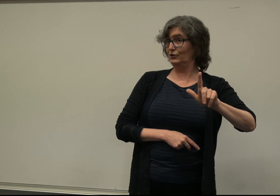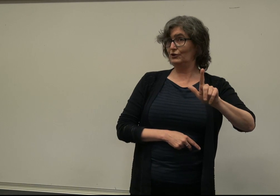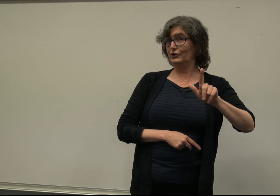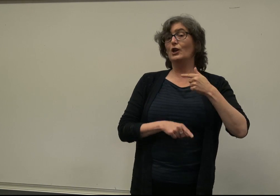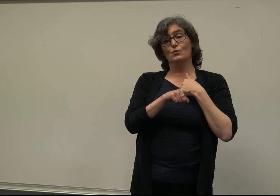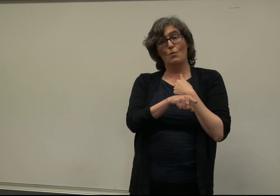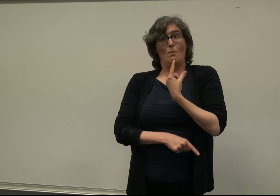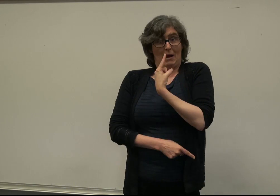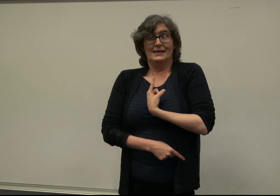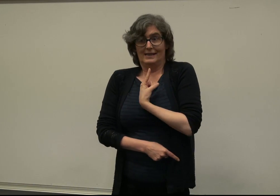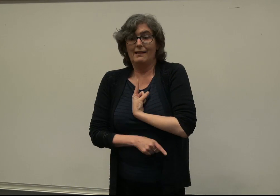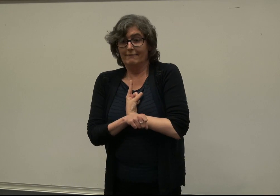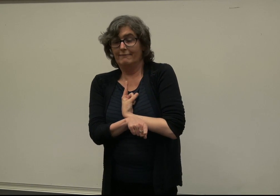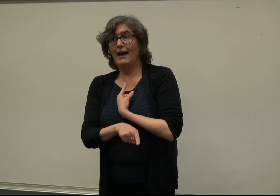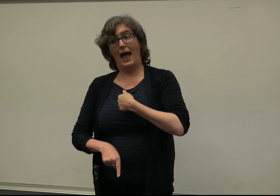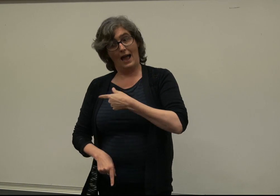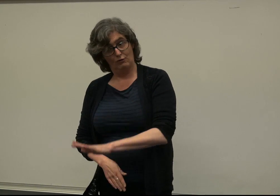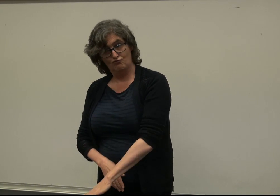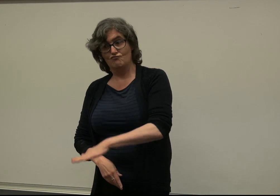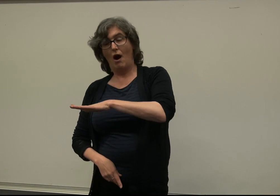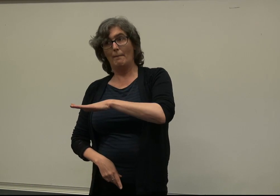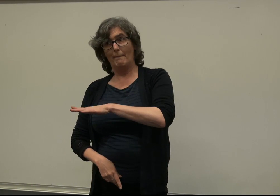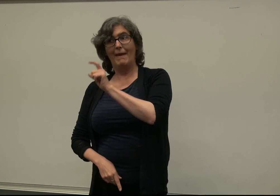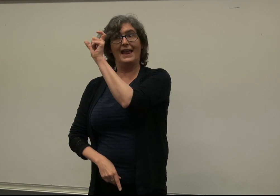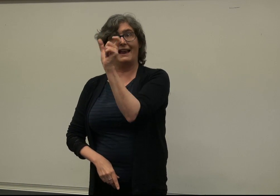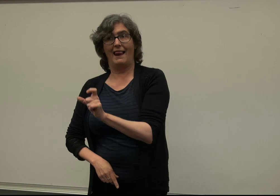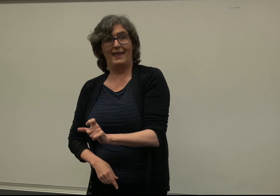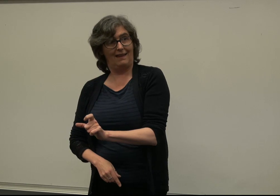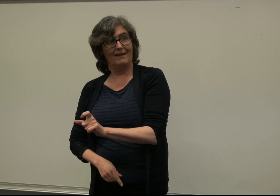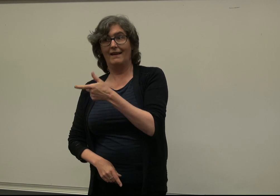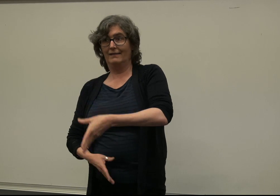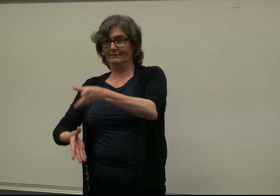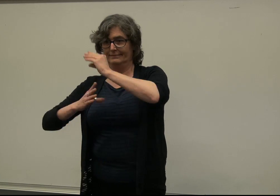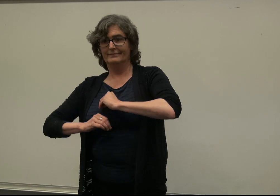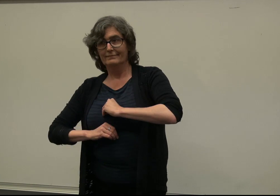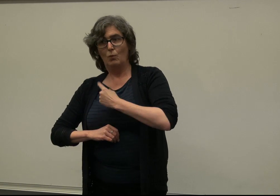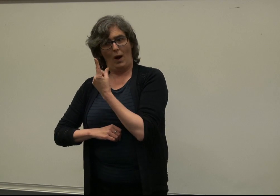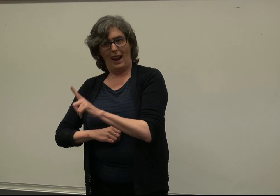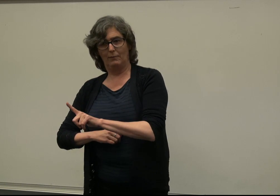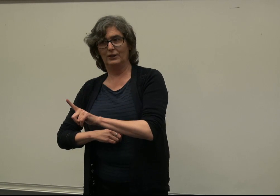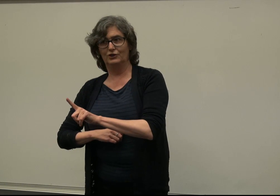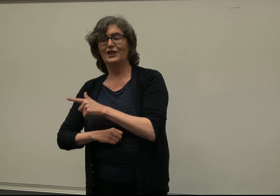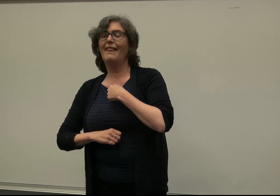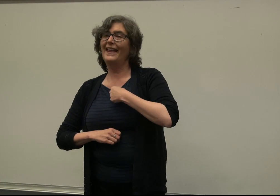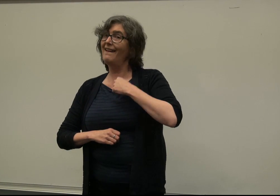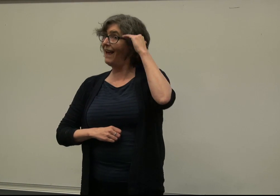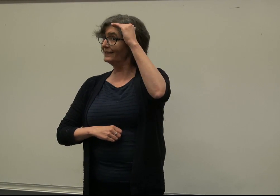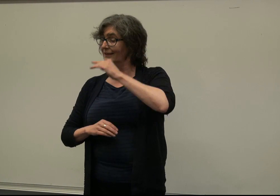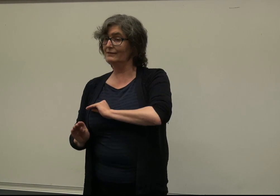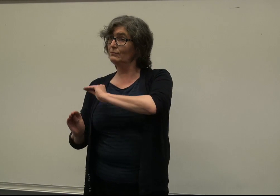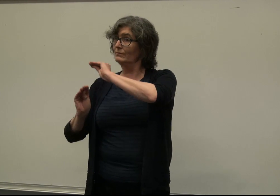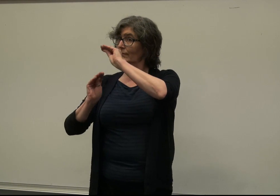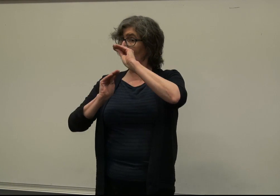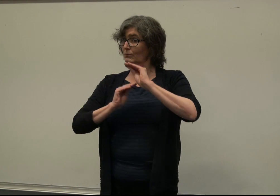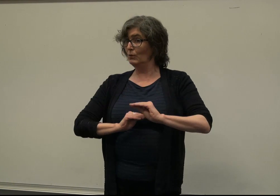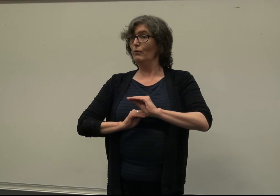although I grew up with Italian as a monolingual language, and I didn't learn English until